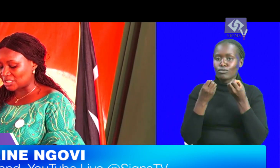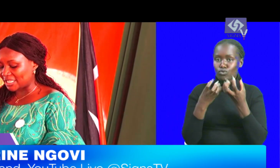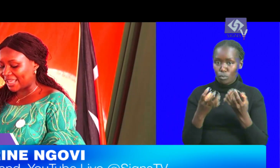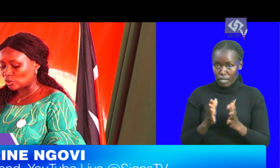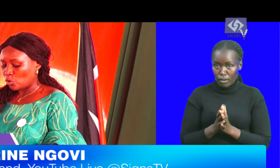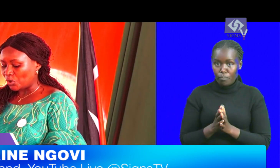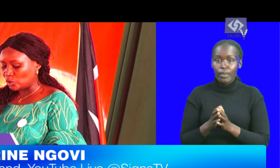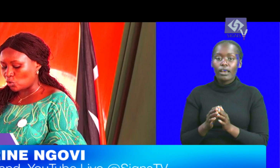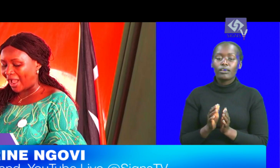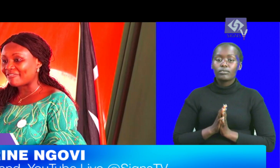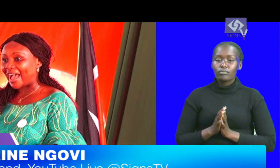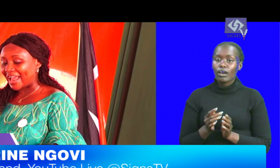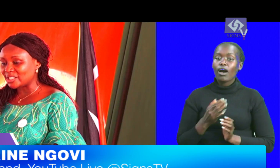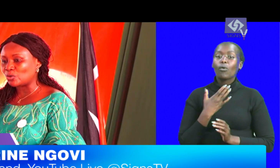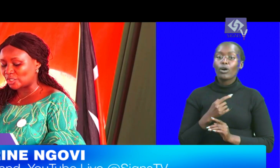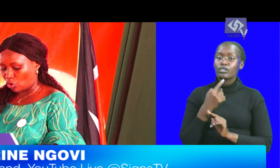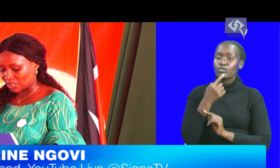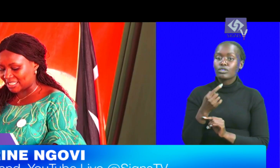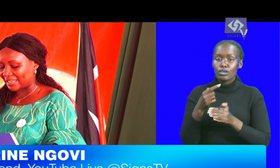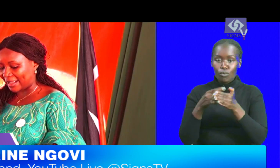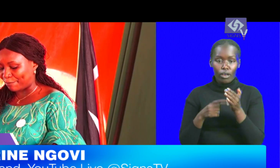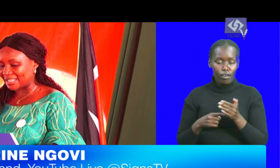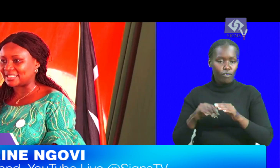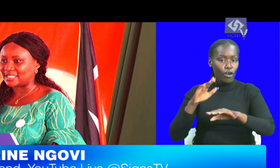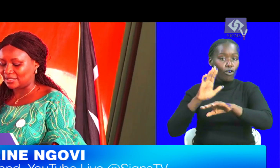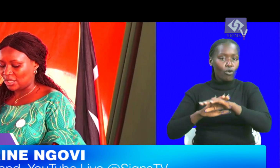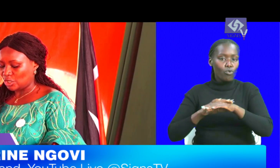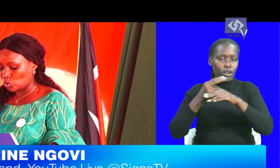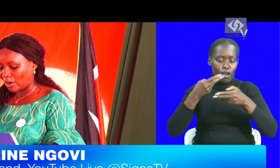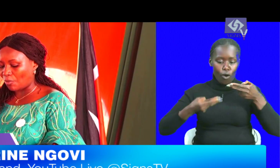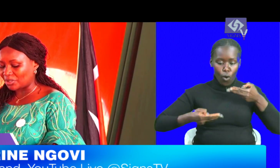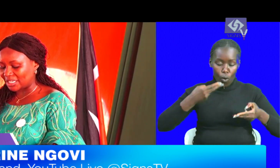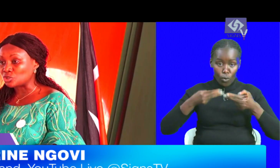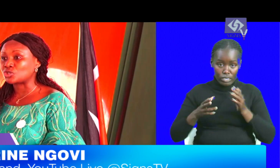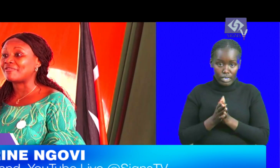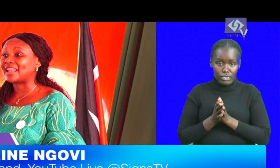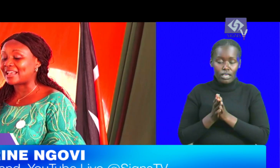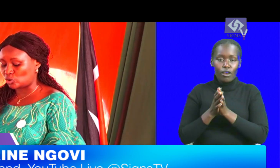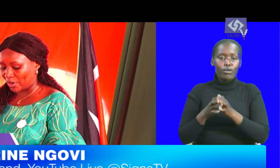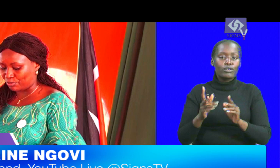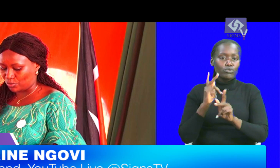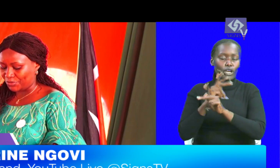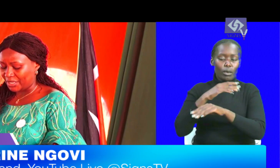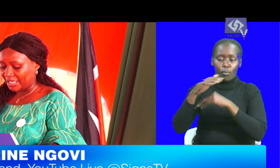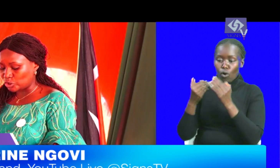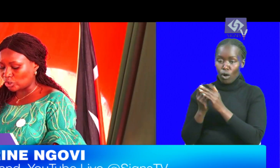state that we do have adequate hotel capacity to accommodate travelers to Embu. In